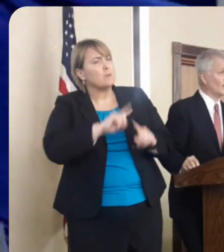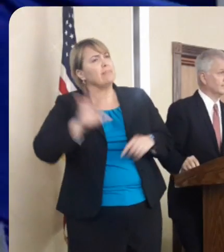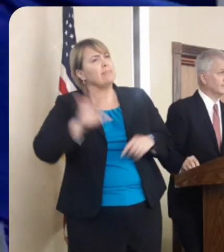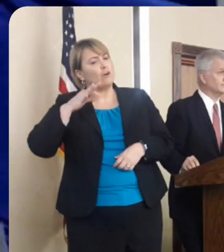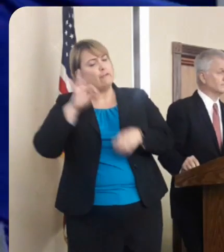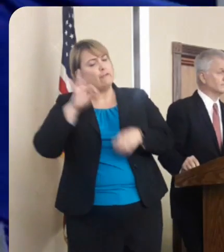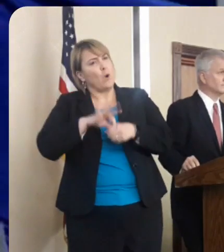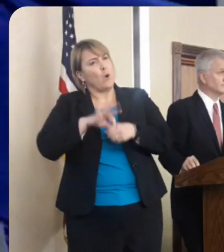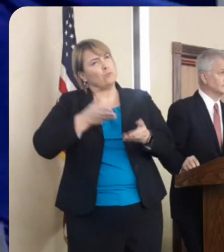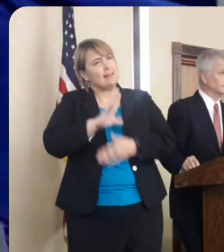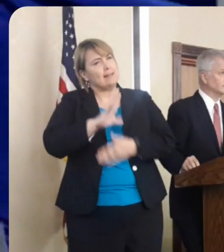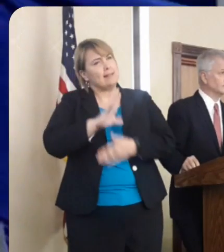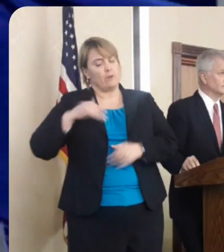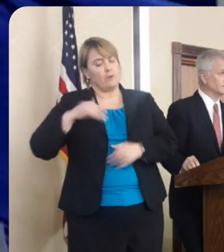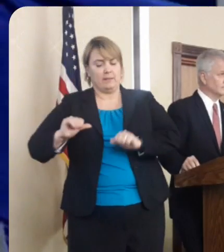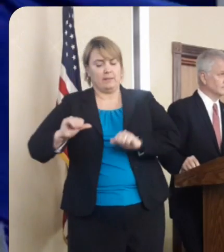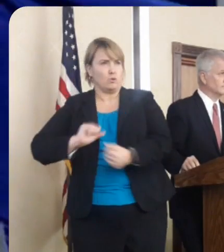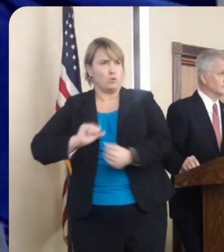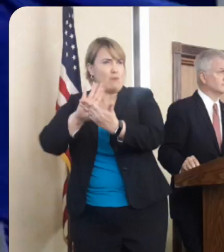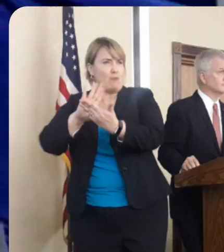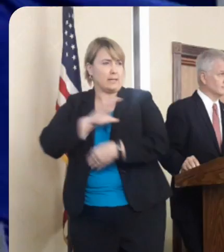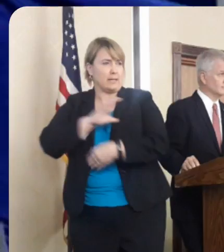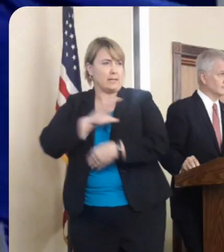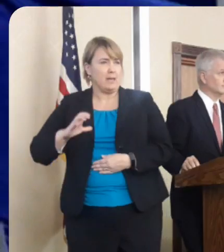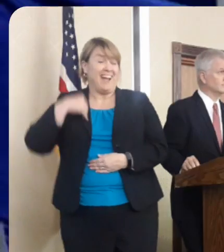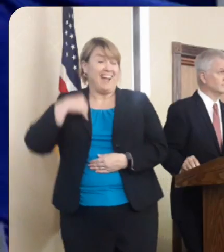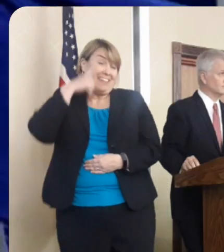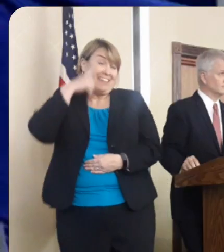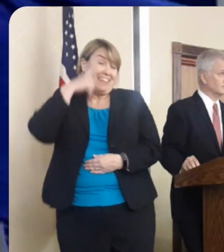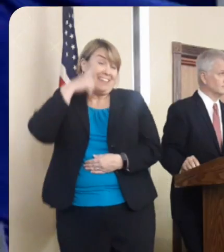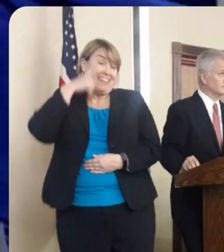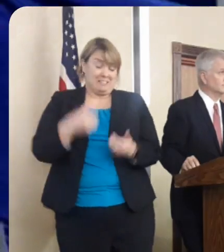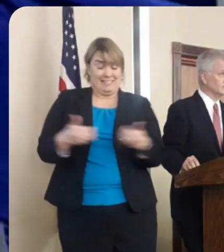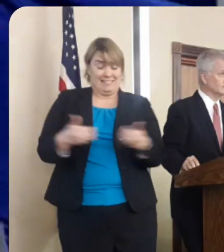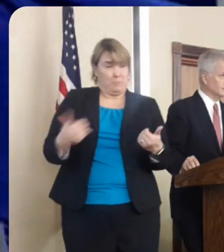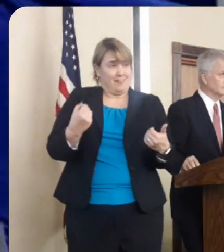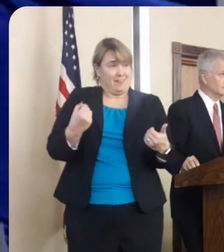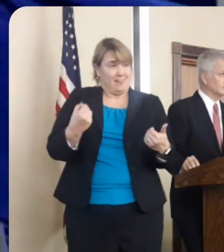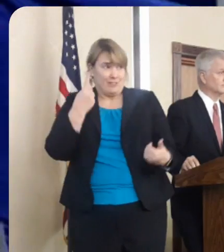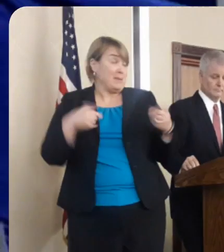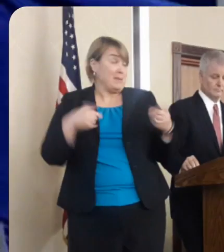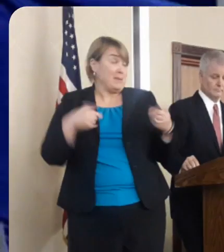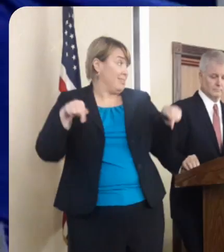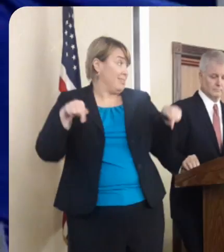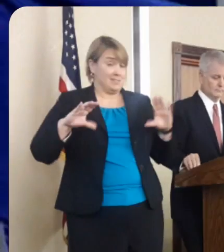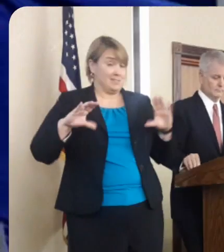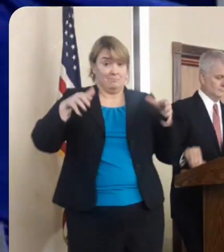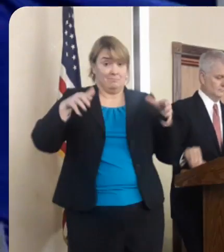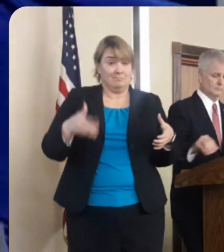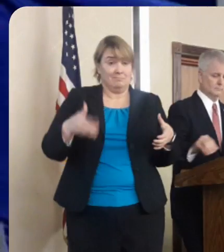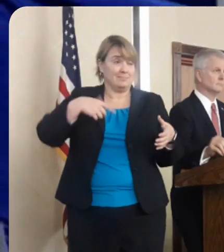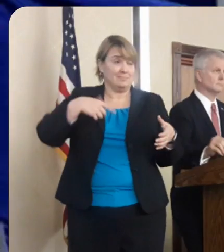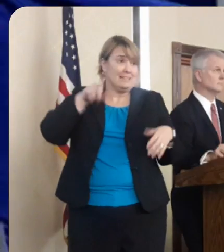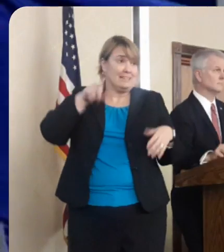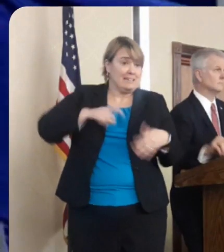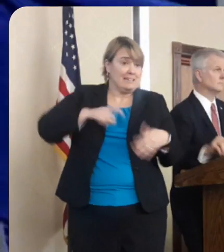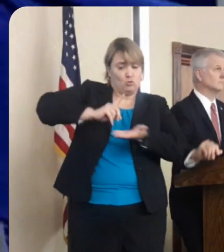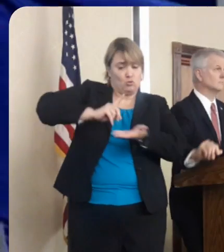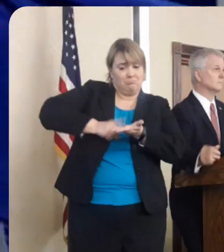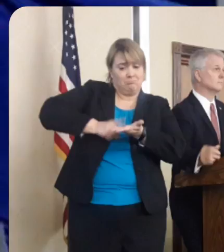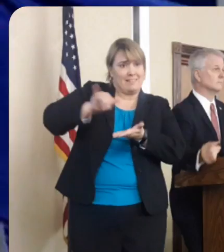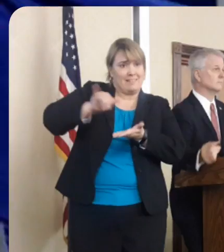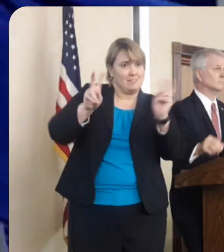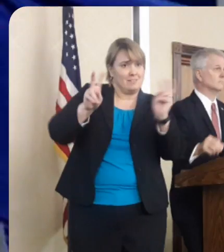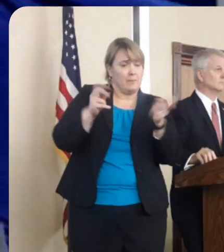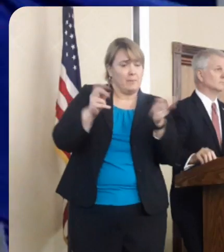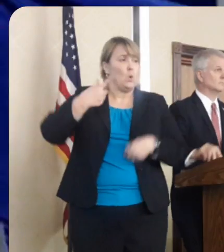a distinction, and perhaps maybe this body needs to, in light of this posted topic, that we as a body need to discuss